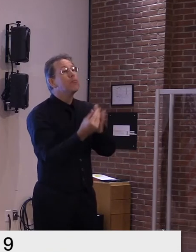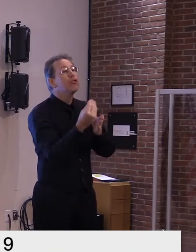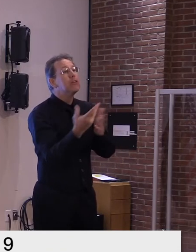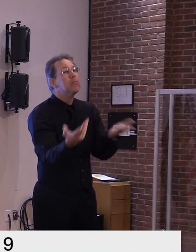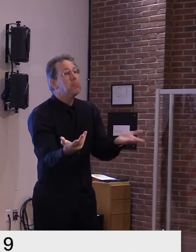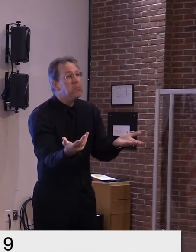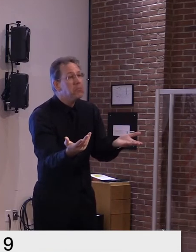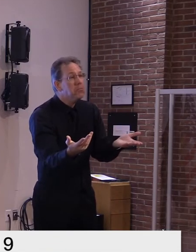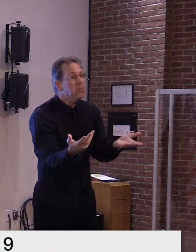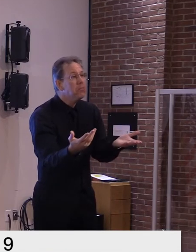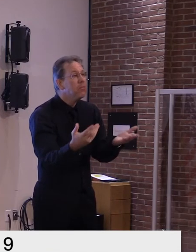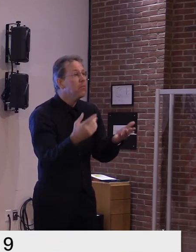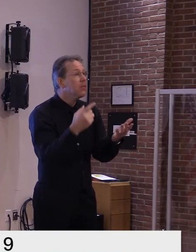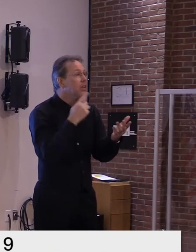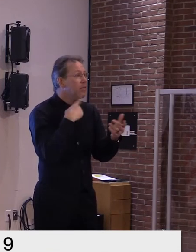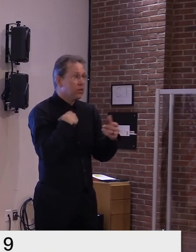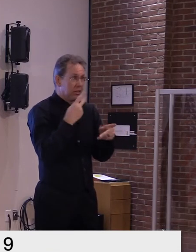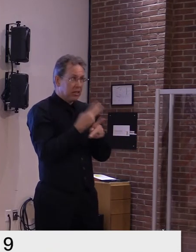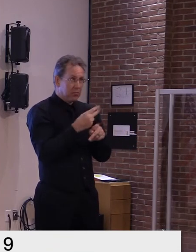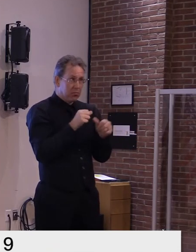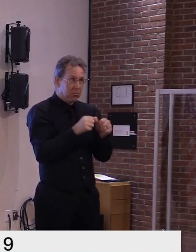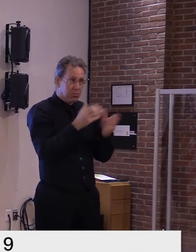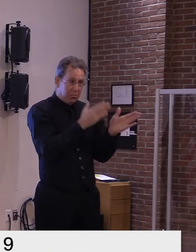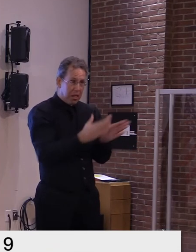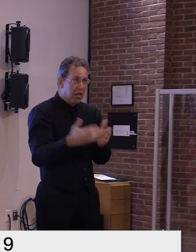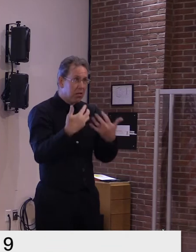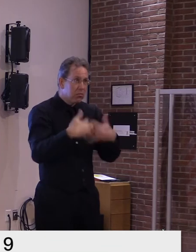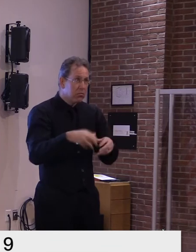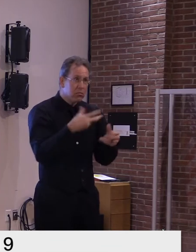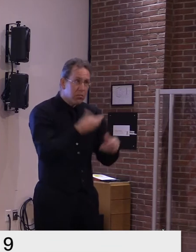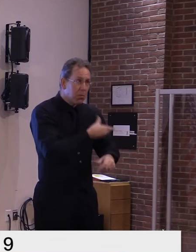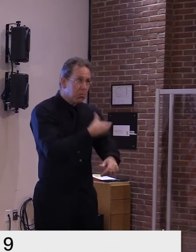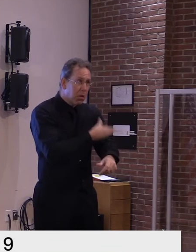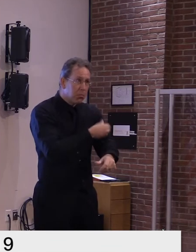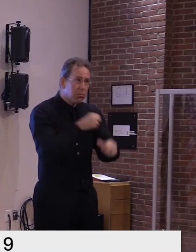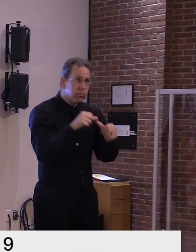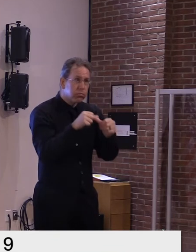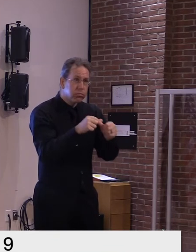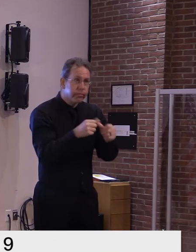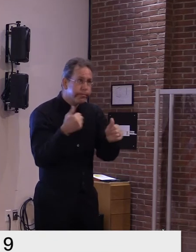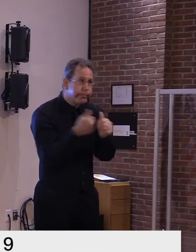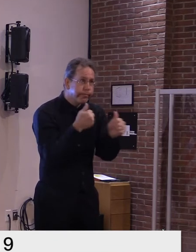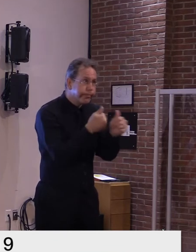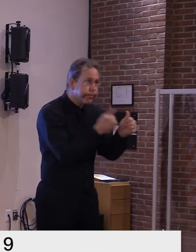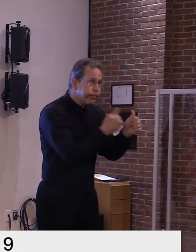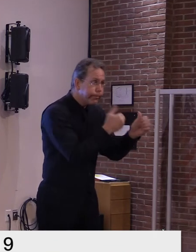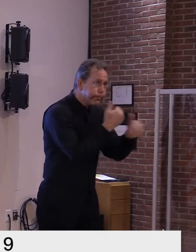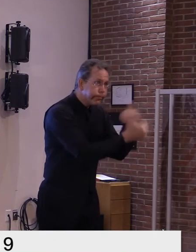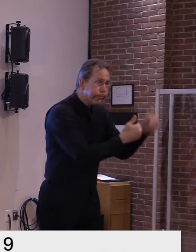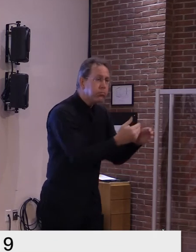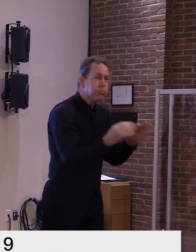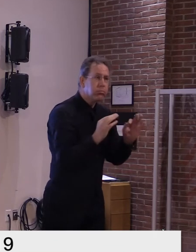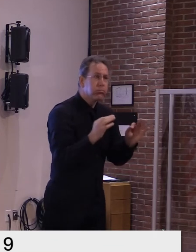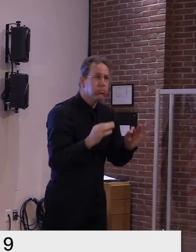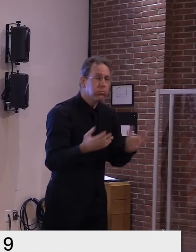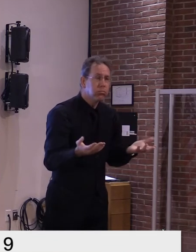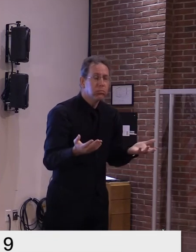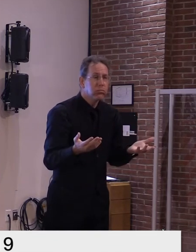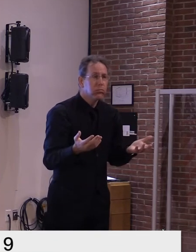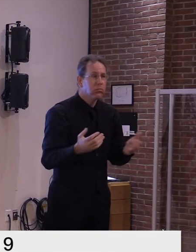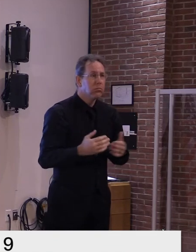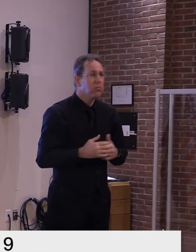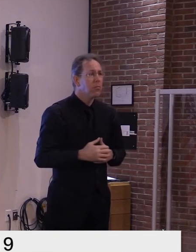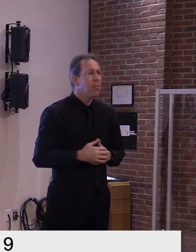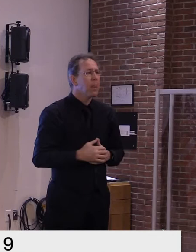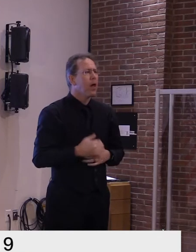pace that we are at the beginning of spring, at the pace we're going. So, you know, I would say not to cut